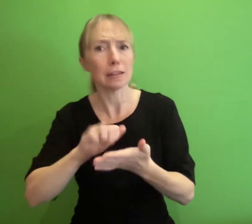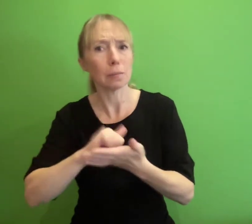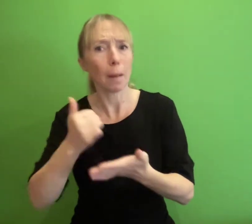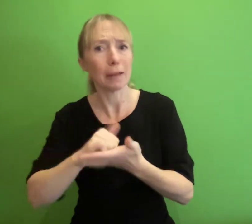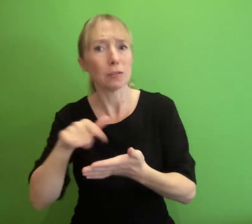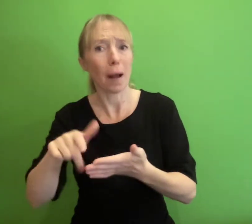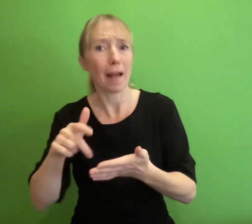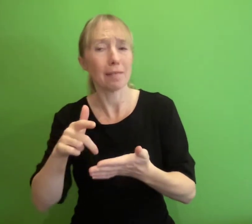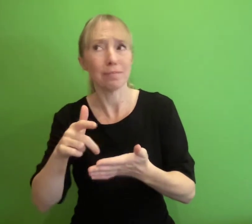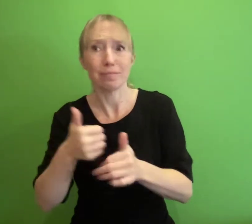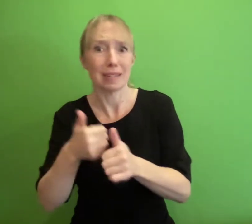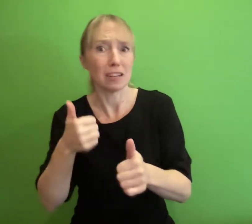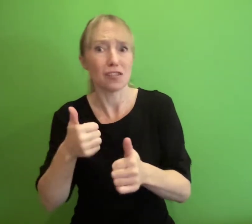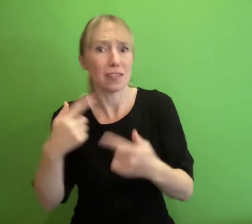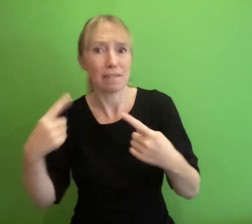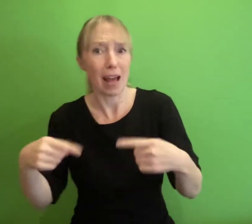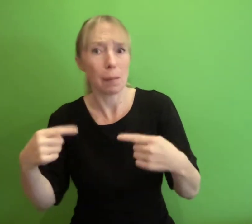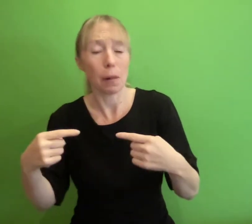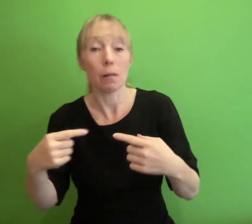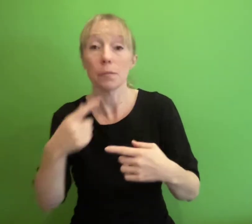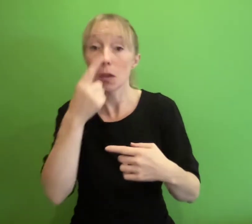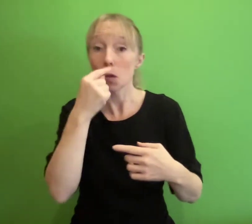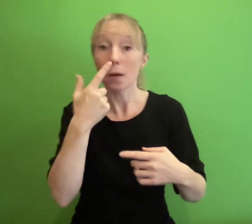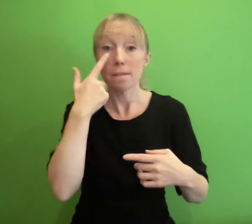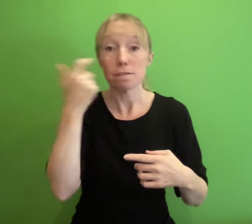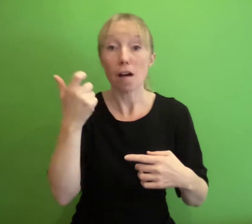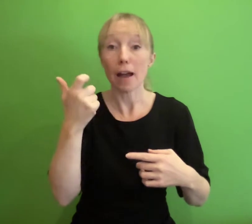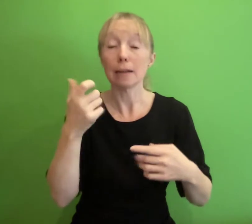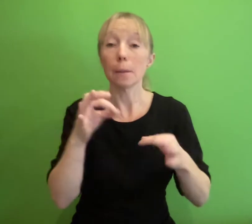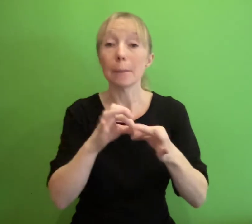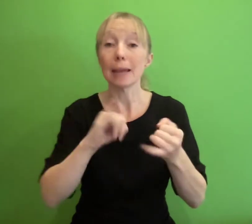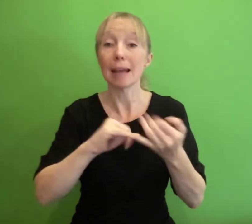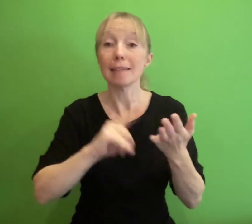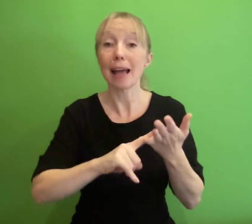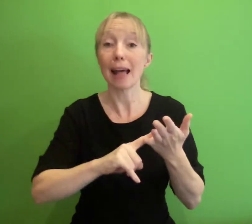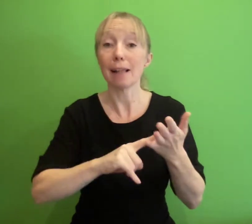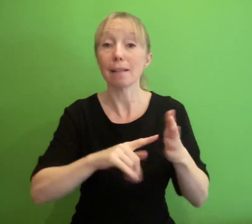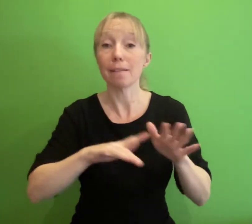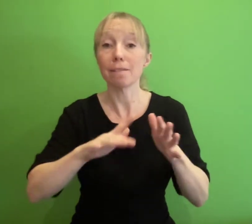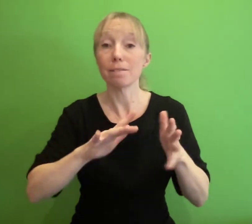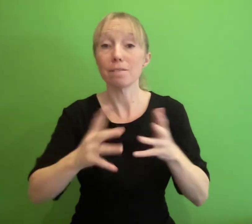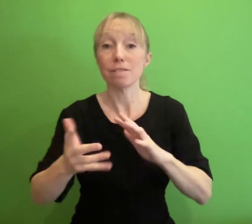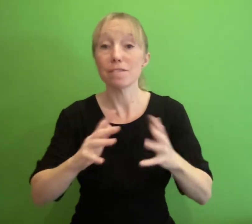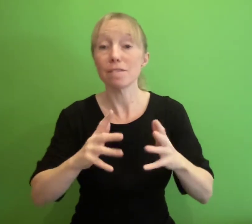You can find the BSL video of the executive summary from the Access to Literature report on our website.